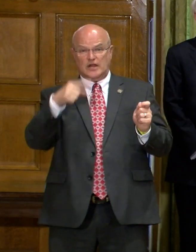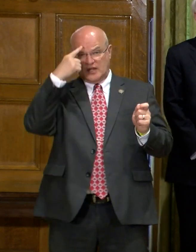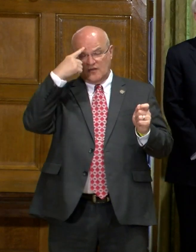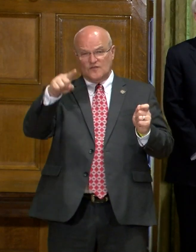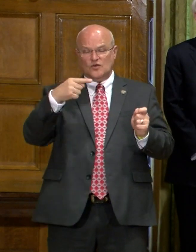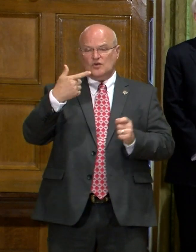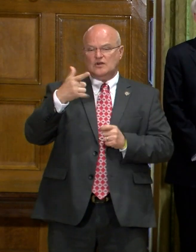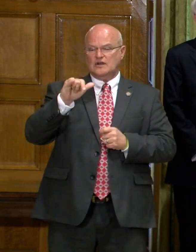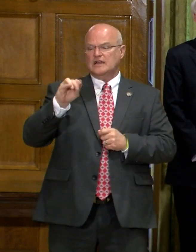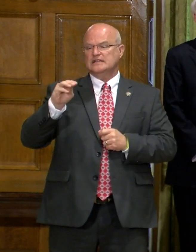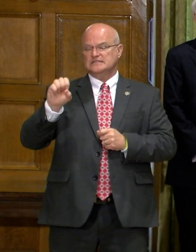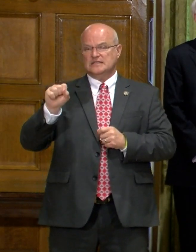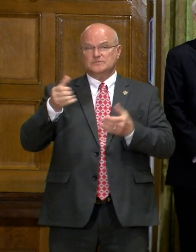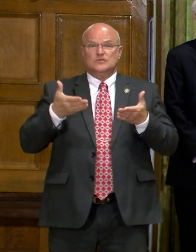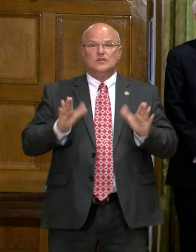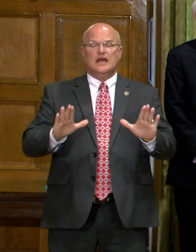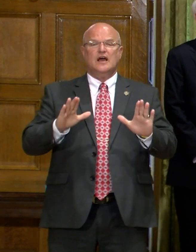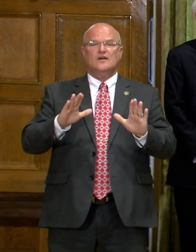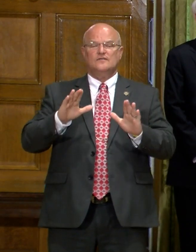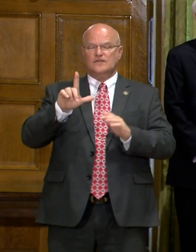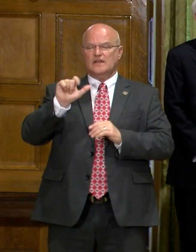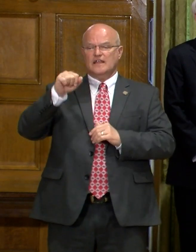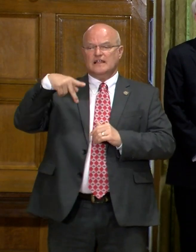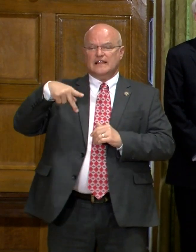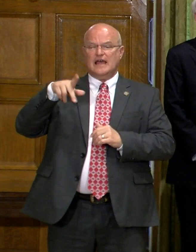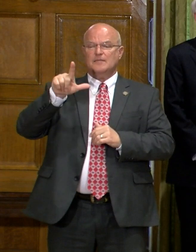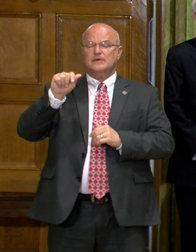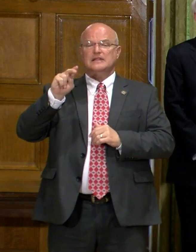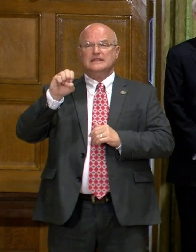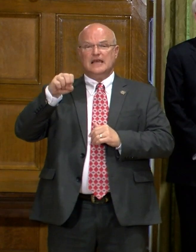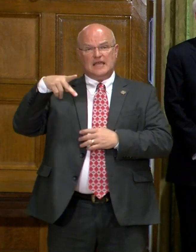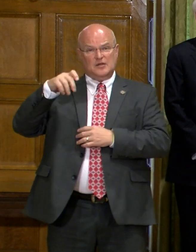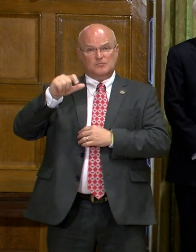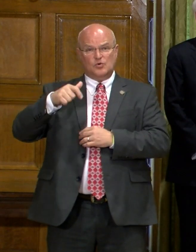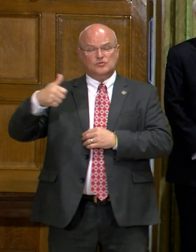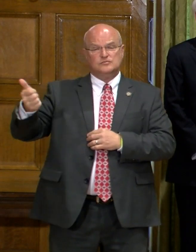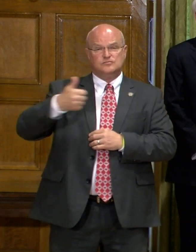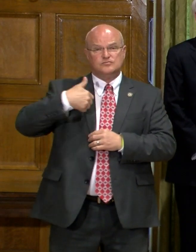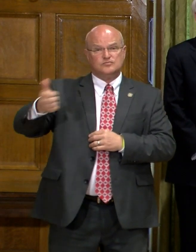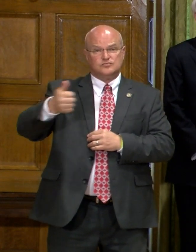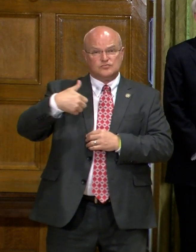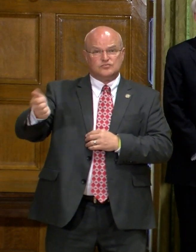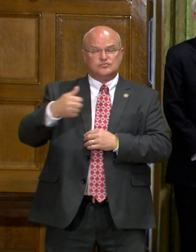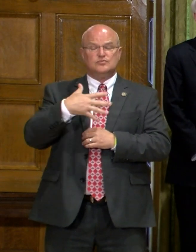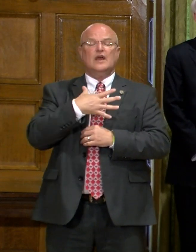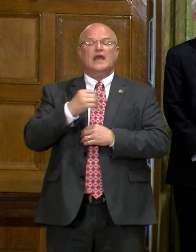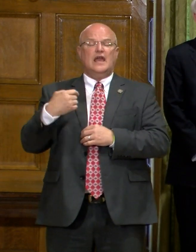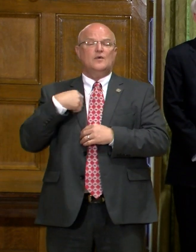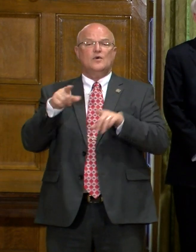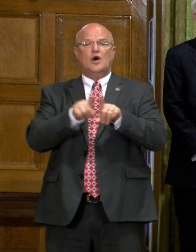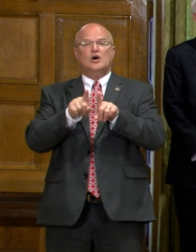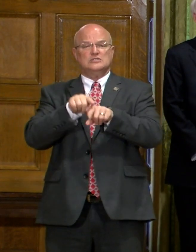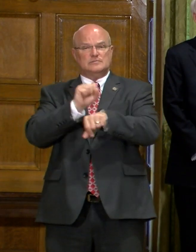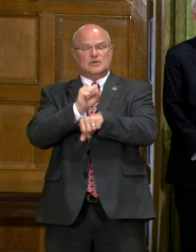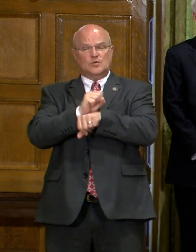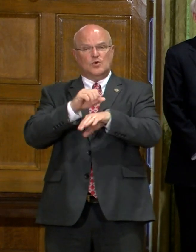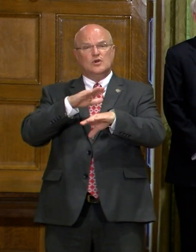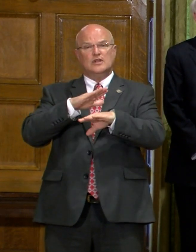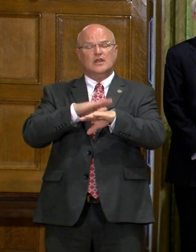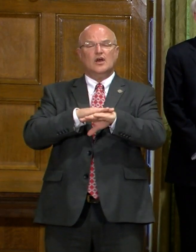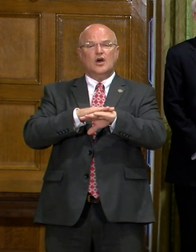for gyms to allow for the lap lane pools to be used. And we will also be working